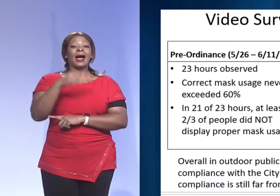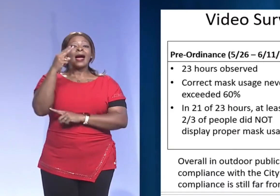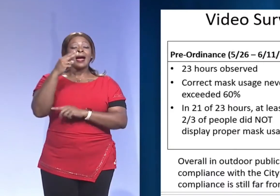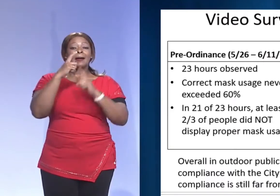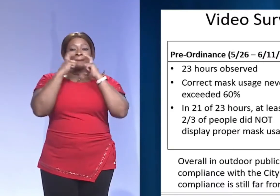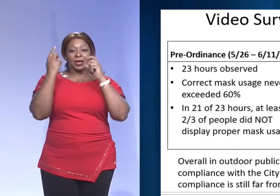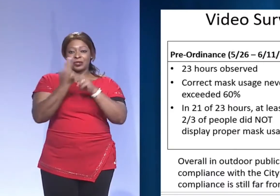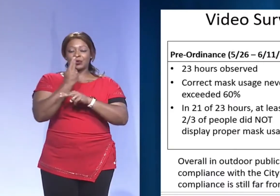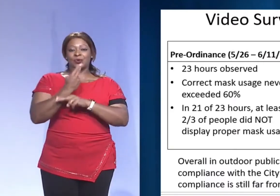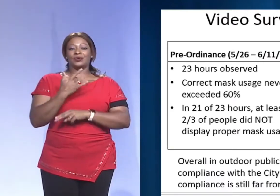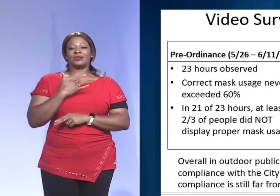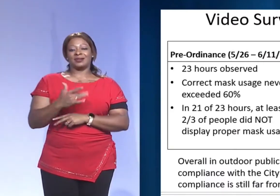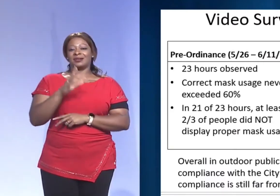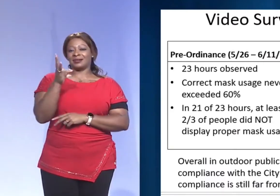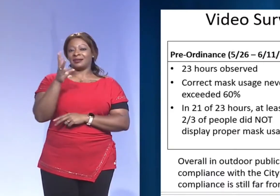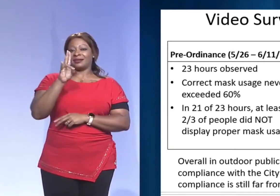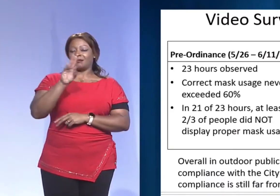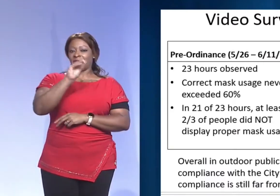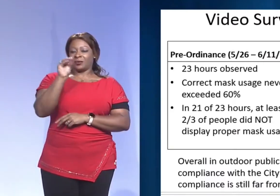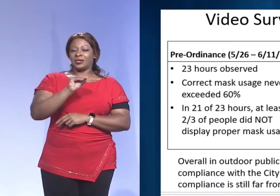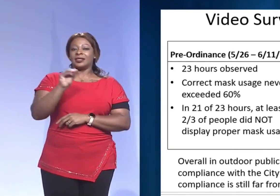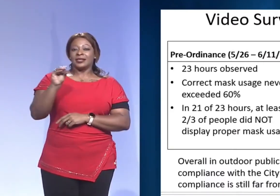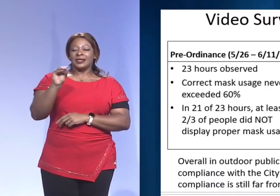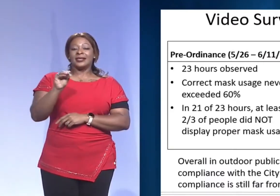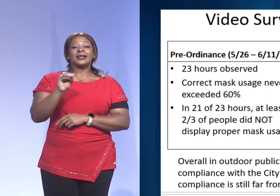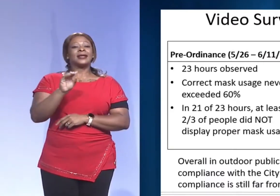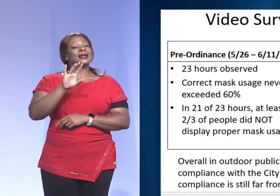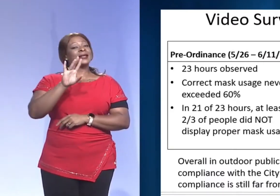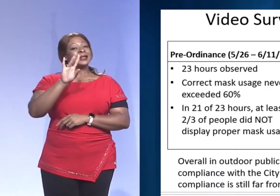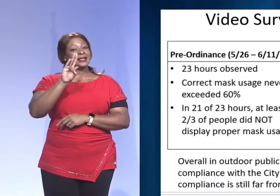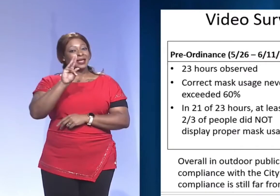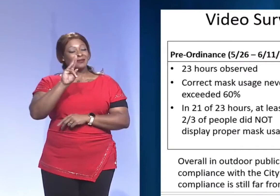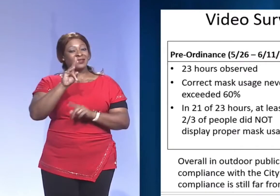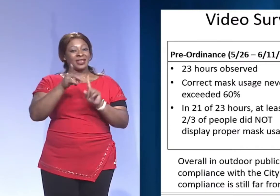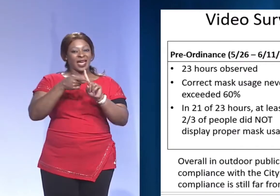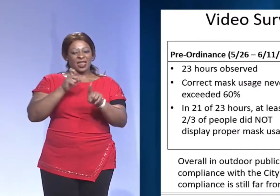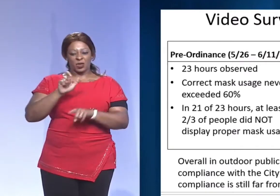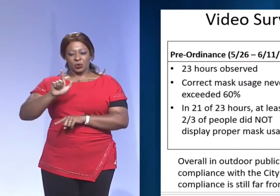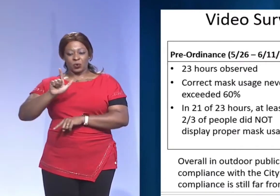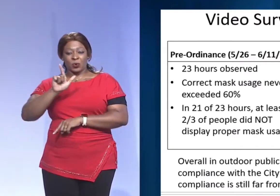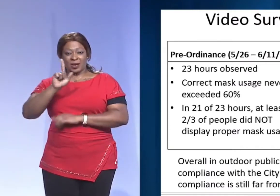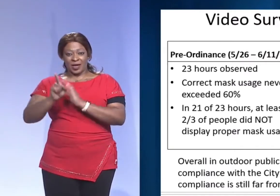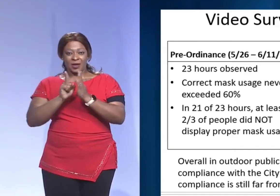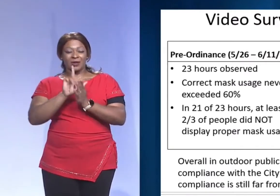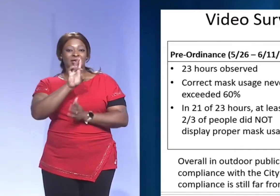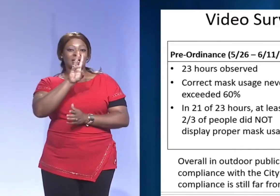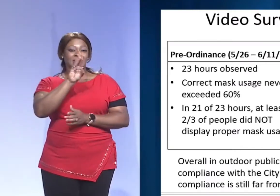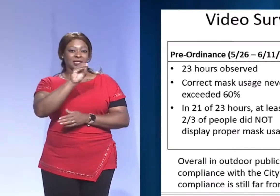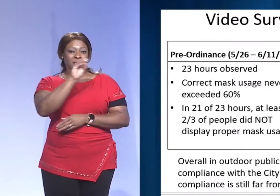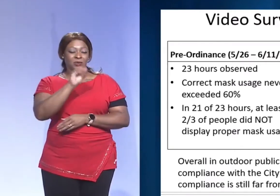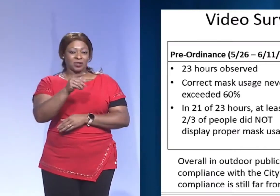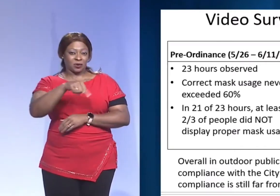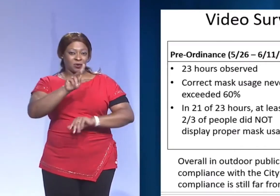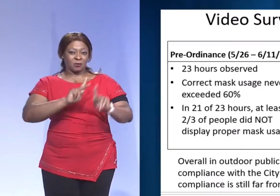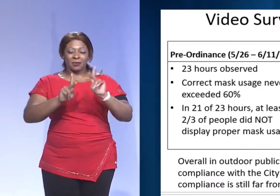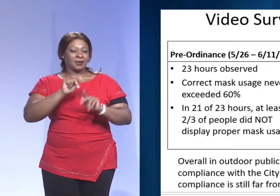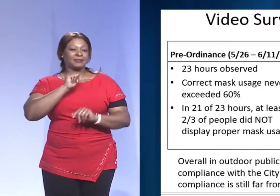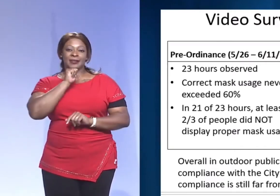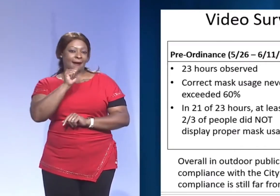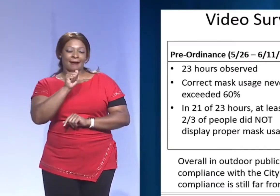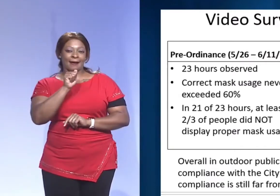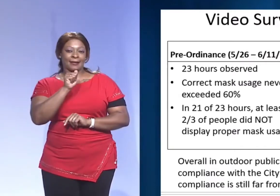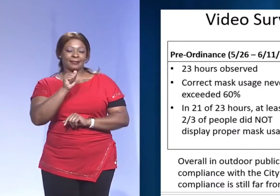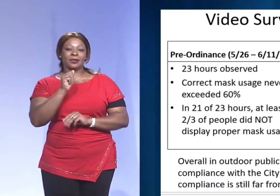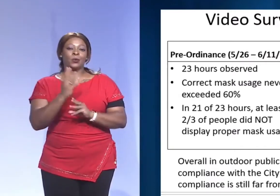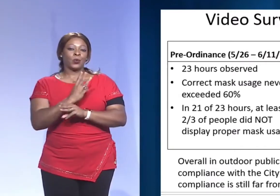was 67%. In 17 of 21 hours, at least 60% of people did not